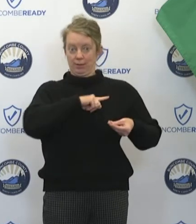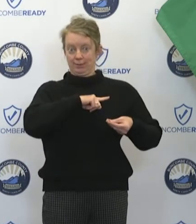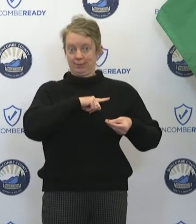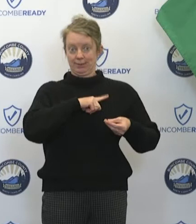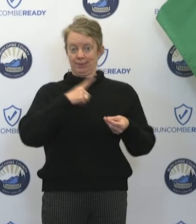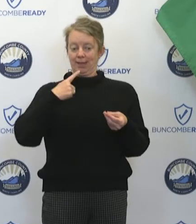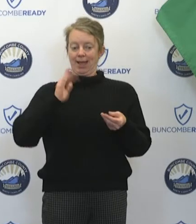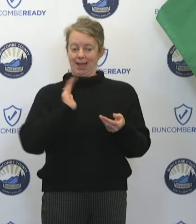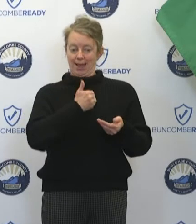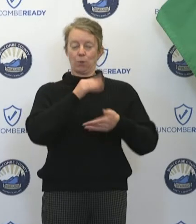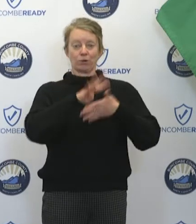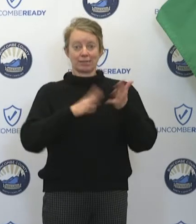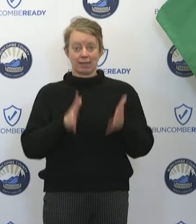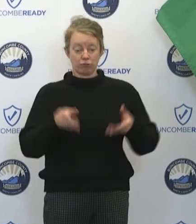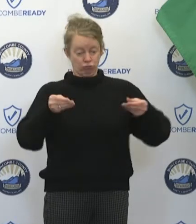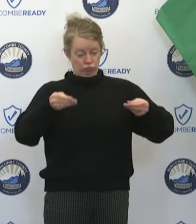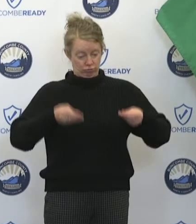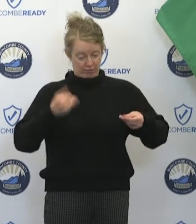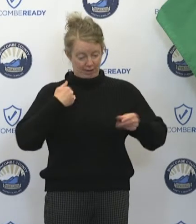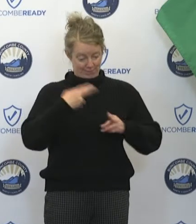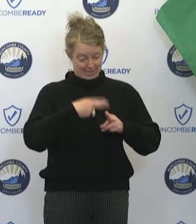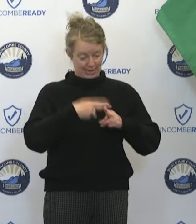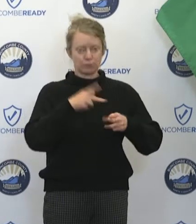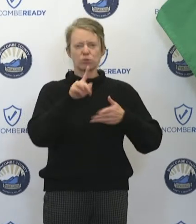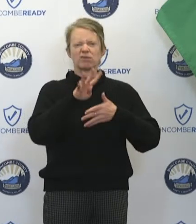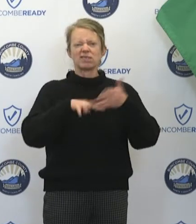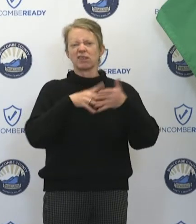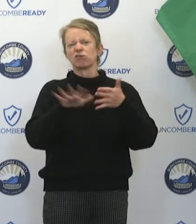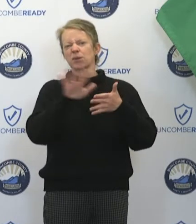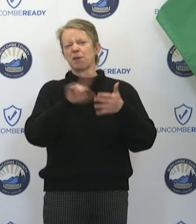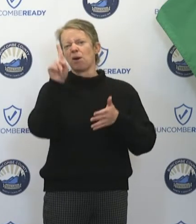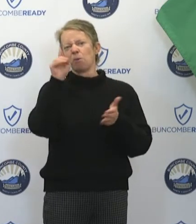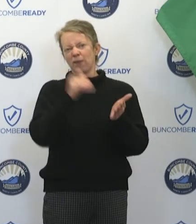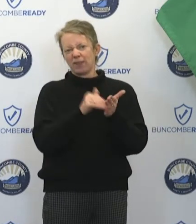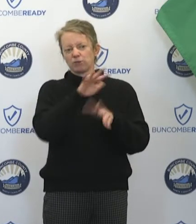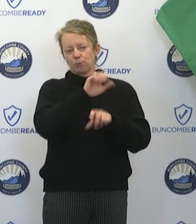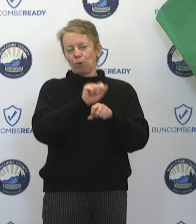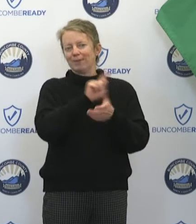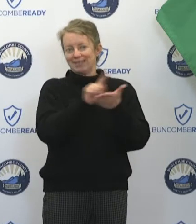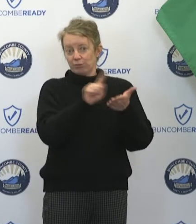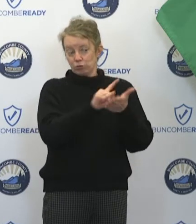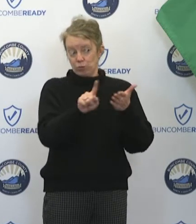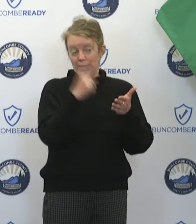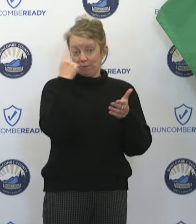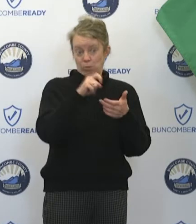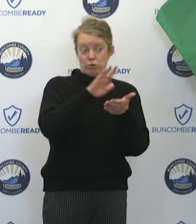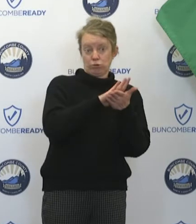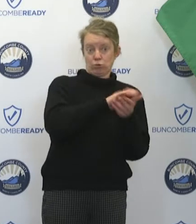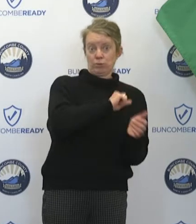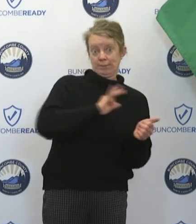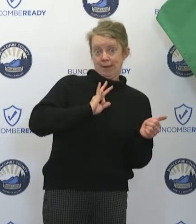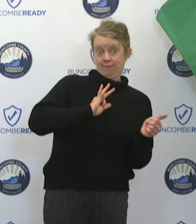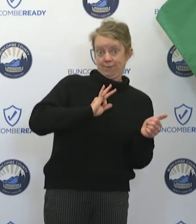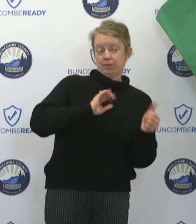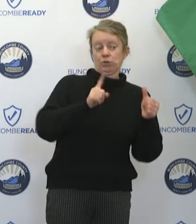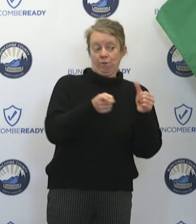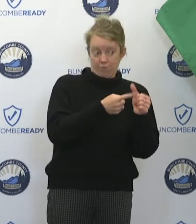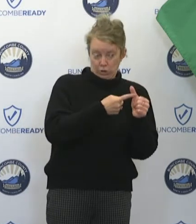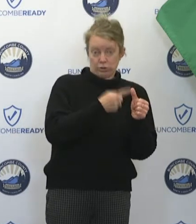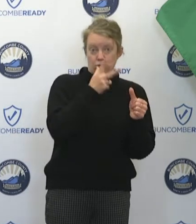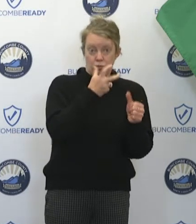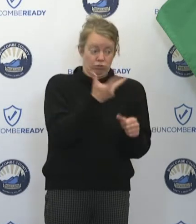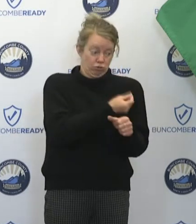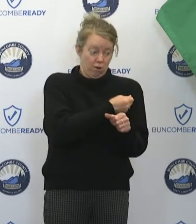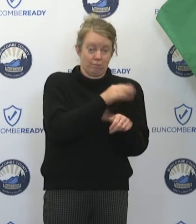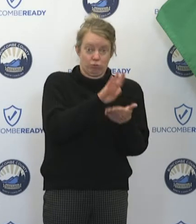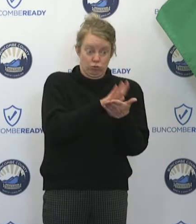to schedule about 1,000 appointments each week for school staff, prioritizing first school-based staff